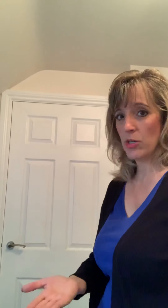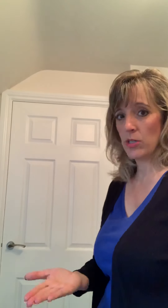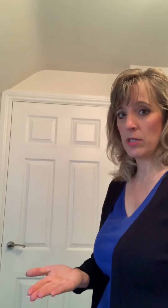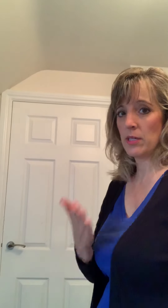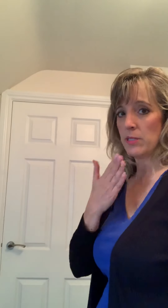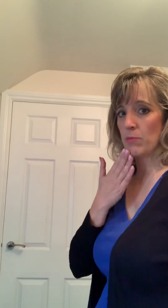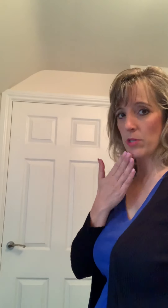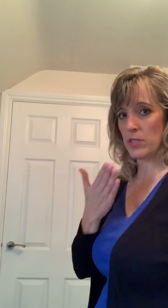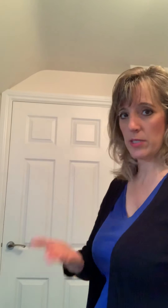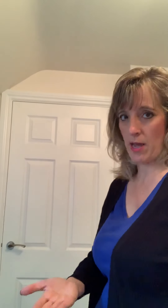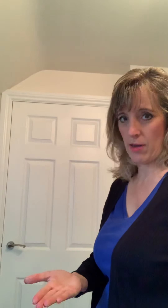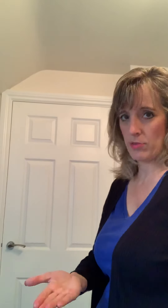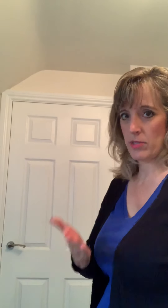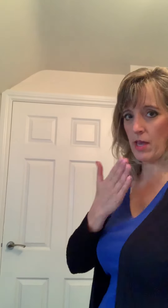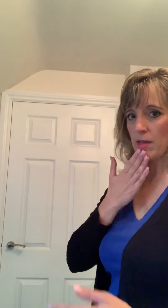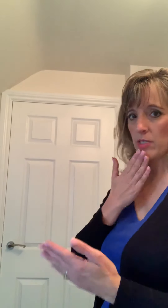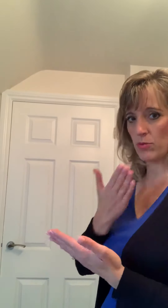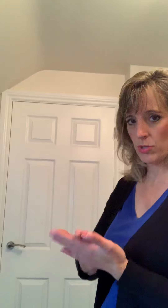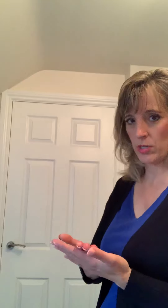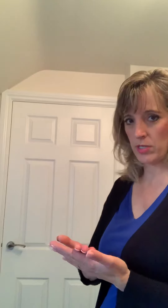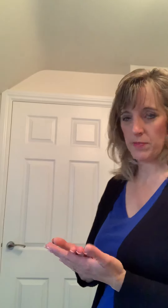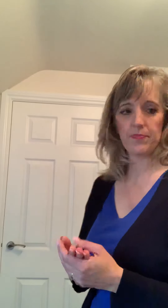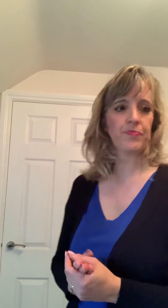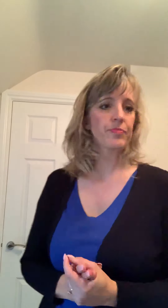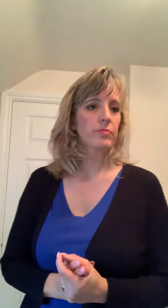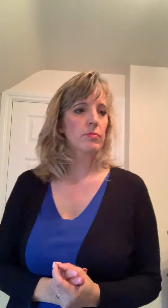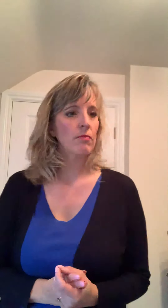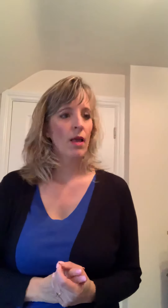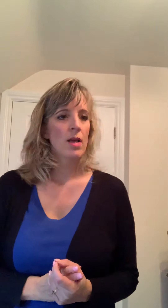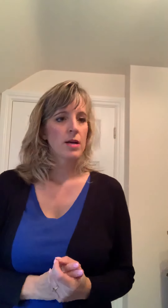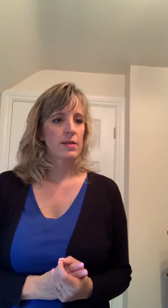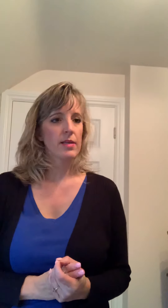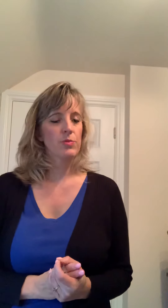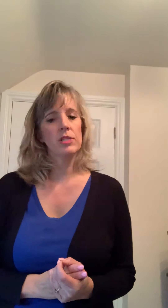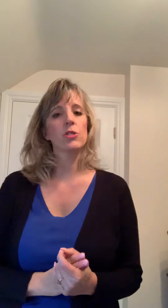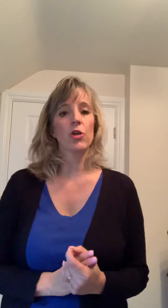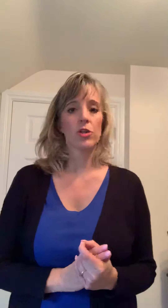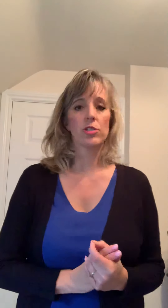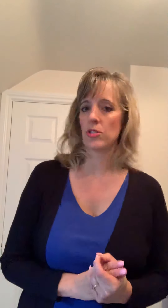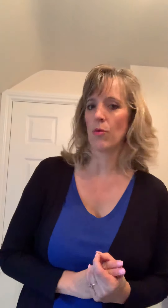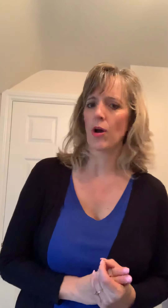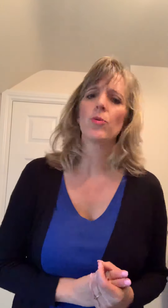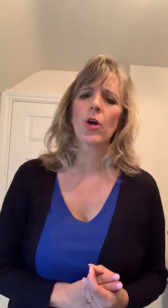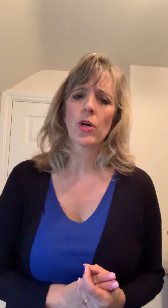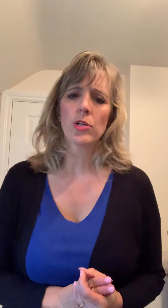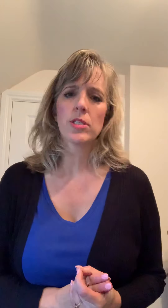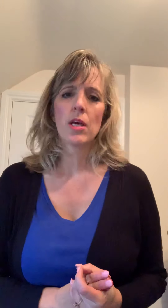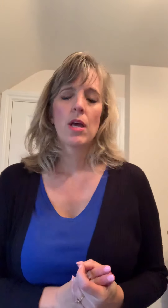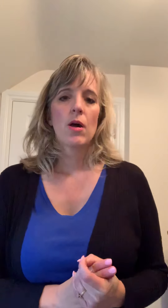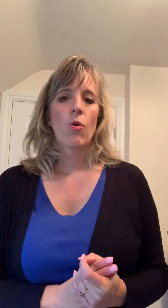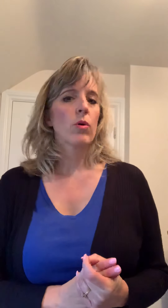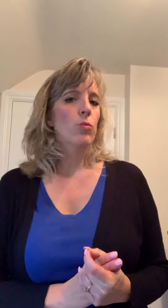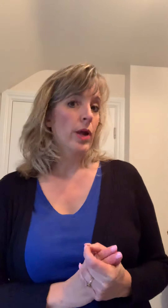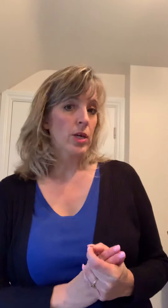good is more down, okay? So good. The next one is hurt. So are you hurt, or where does